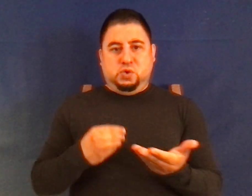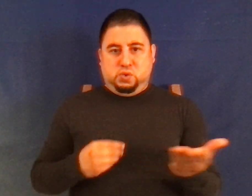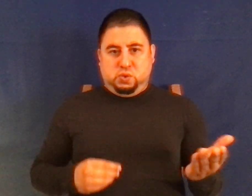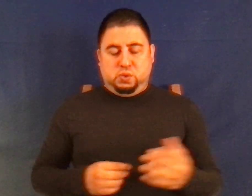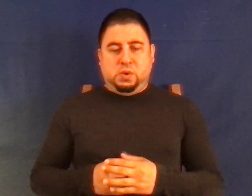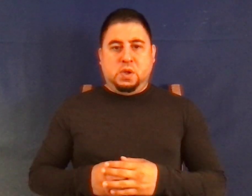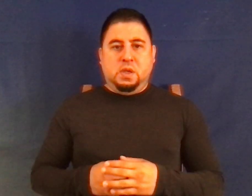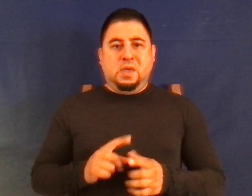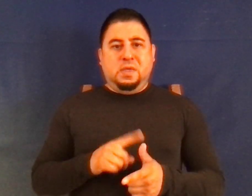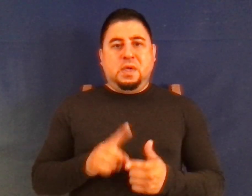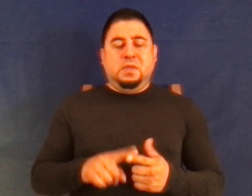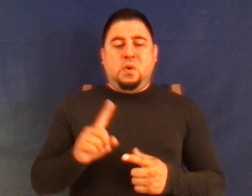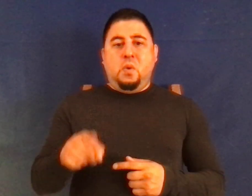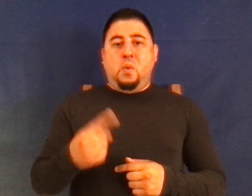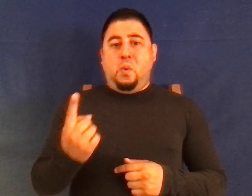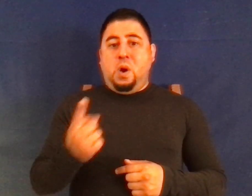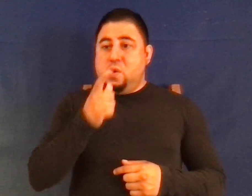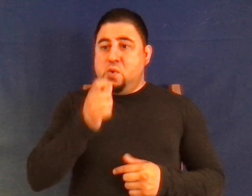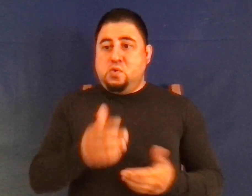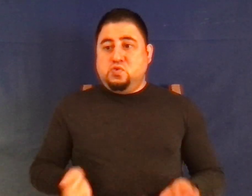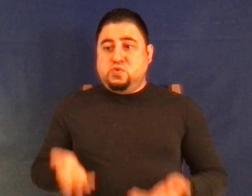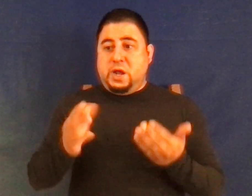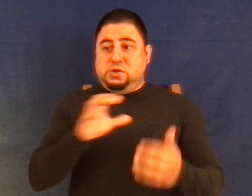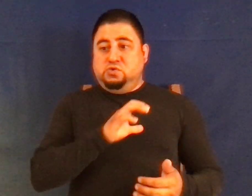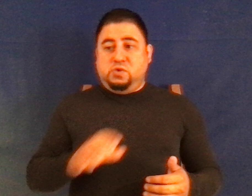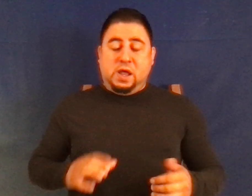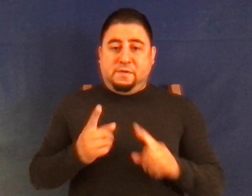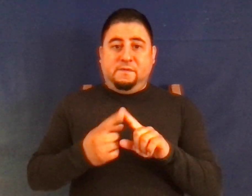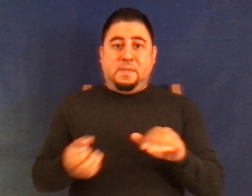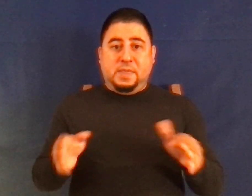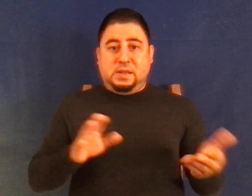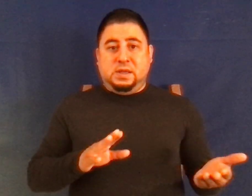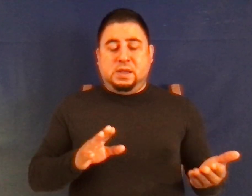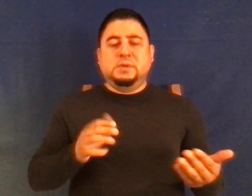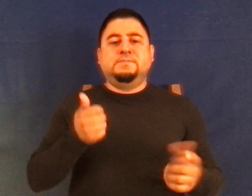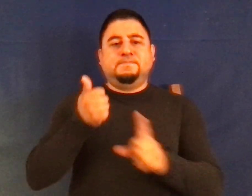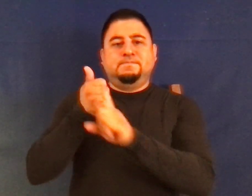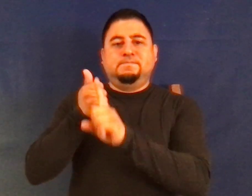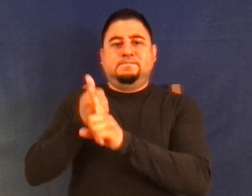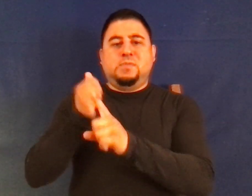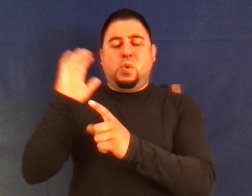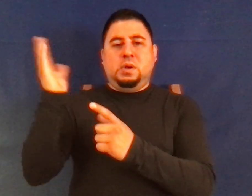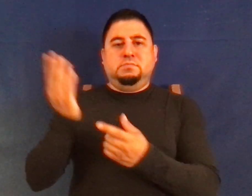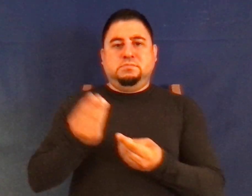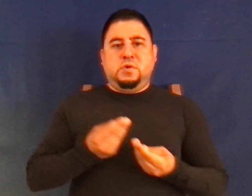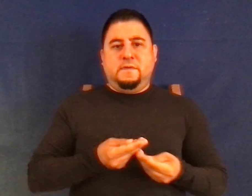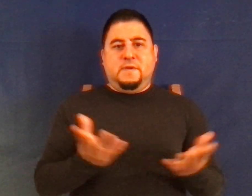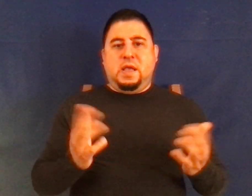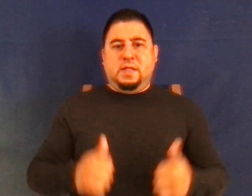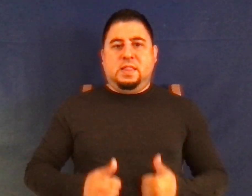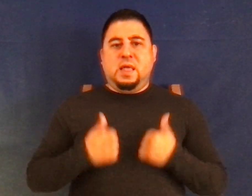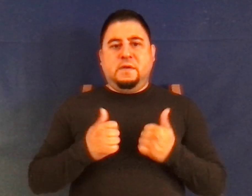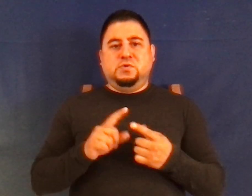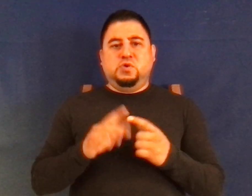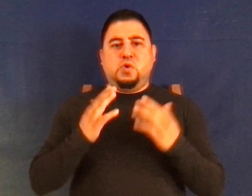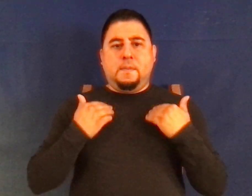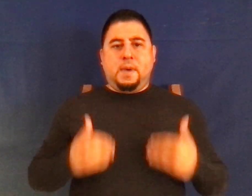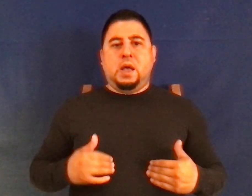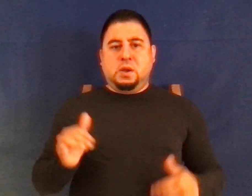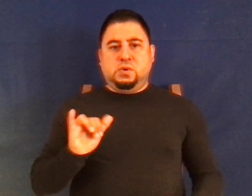the one who raised Christ from the dead will give life to your mortal bodies also,